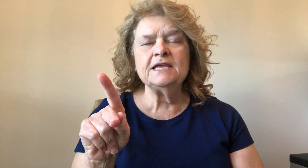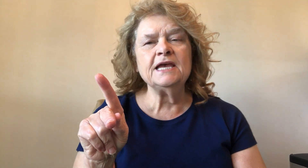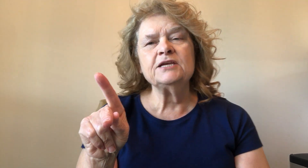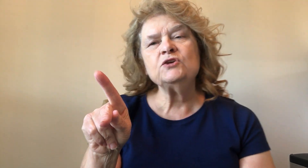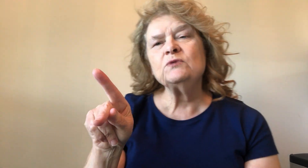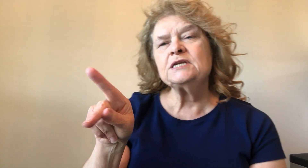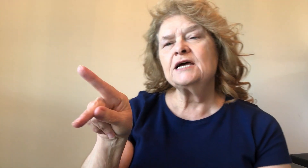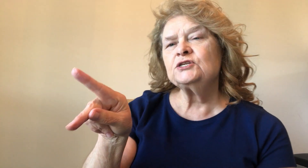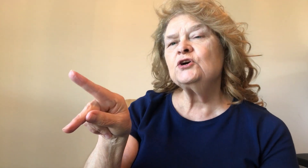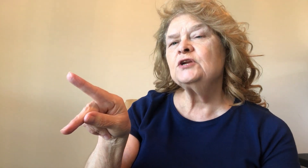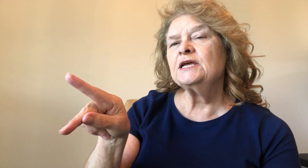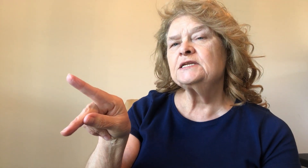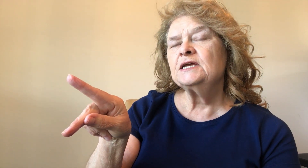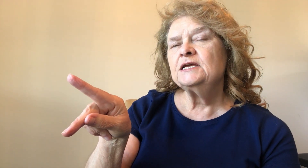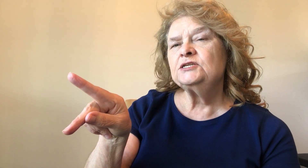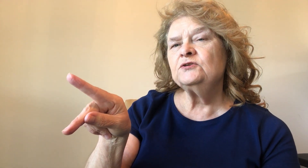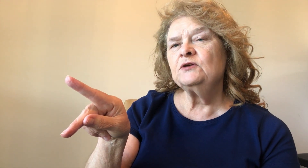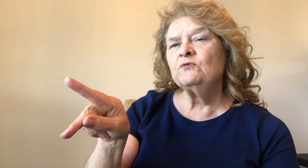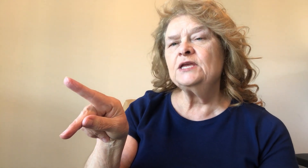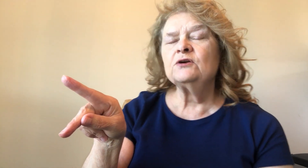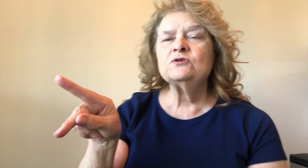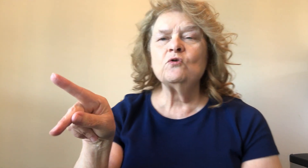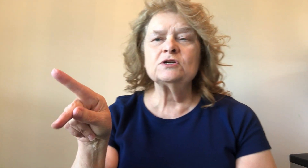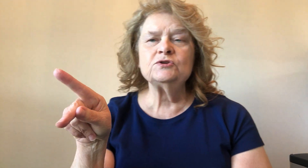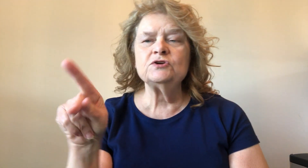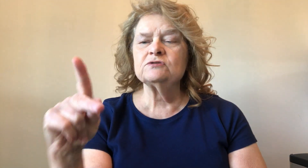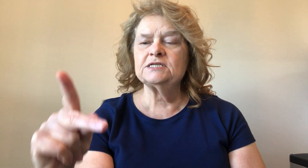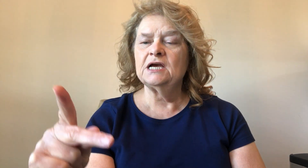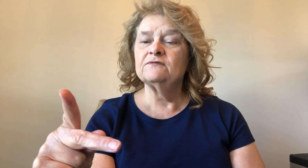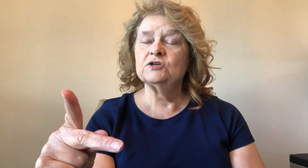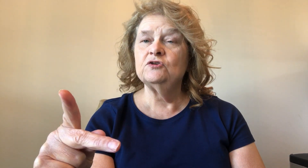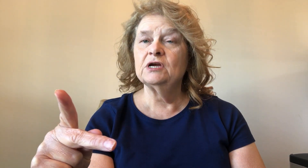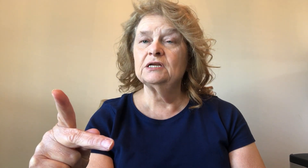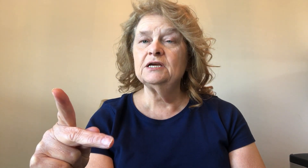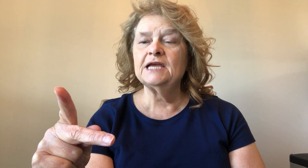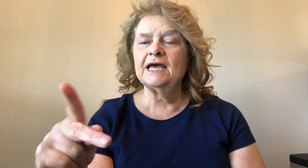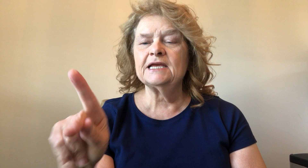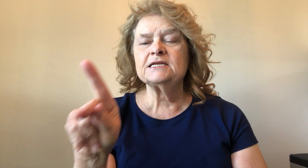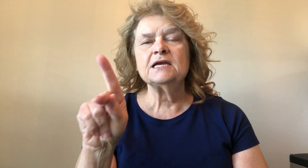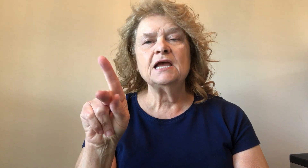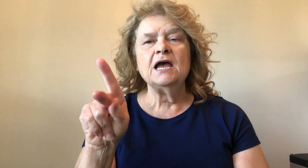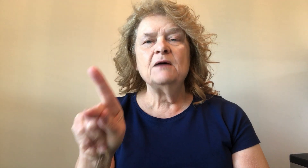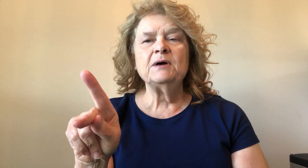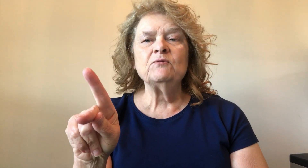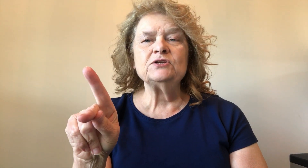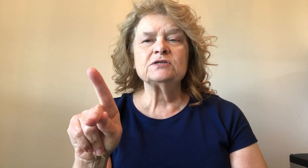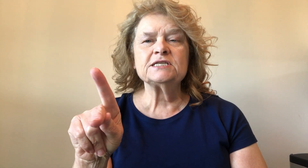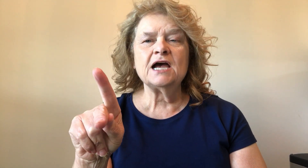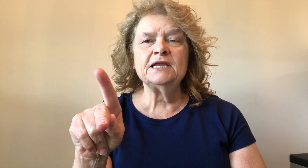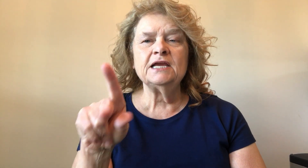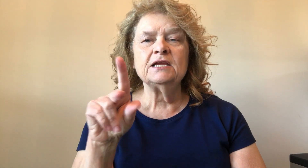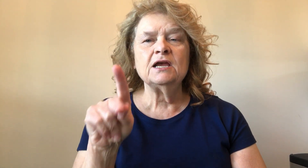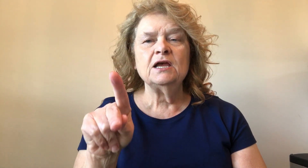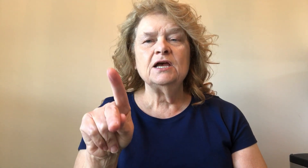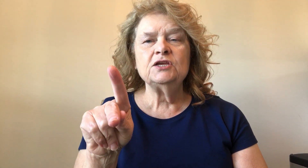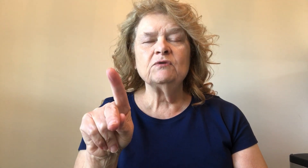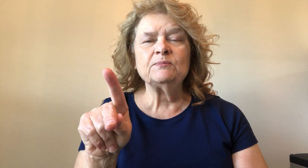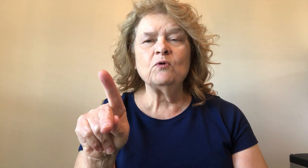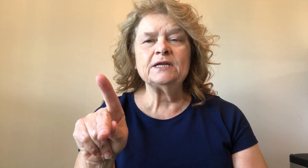Again, you would not turn it to the reader nor to yourself so you can look at it. But when you're signing, you would point it